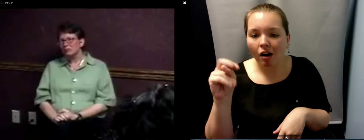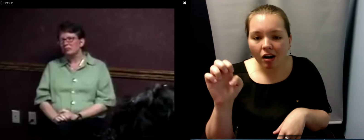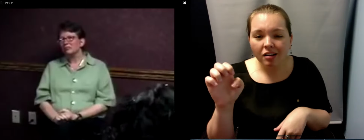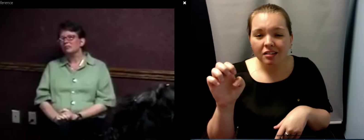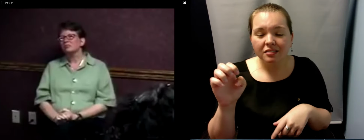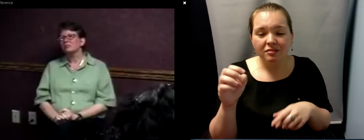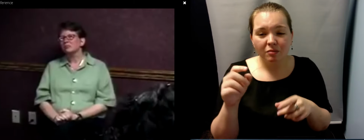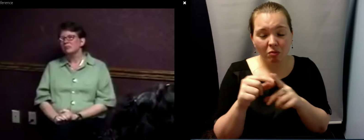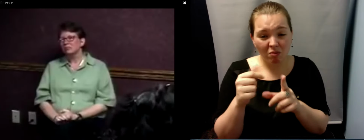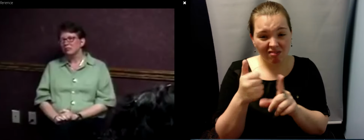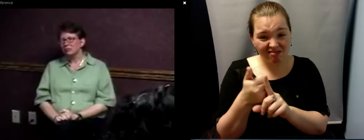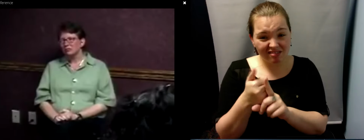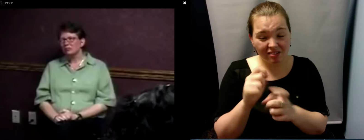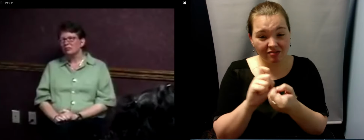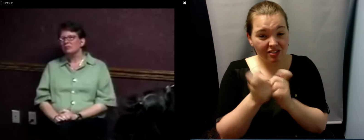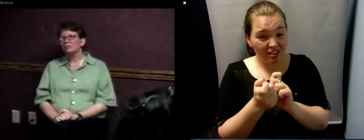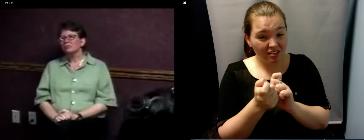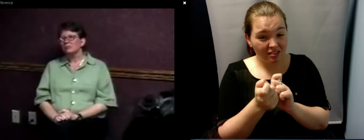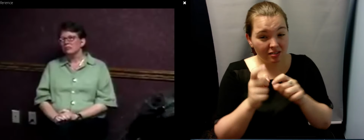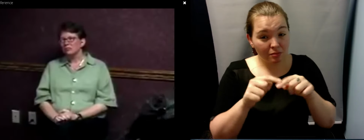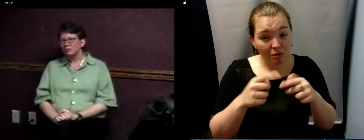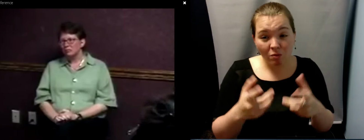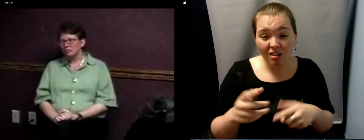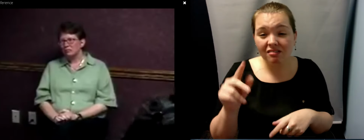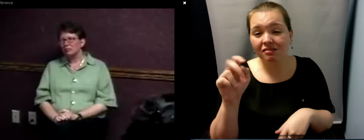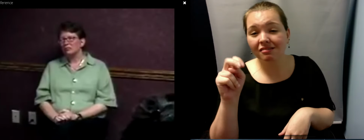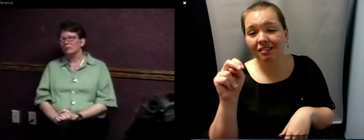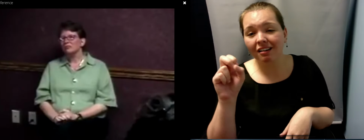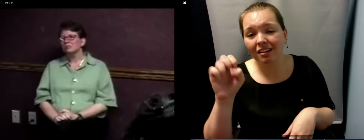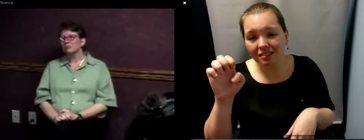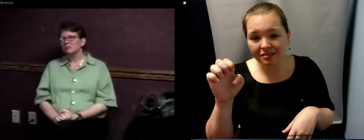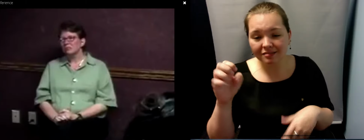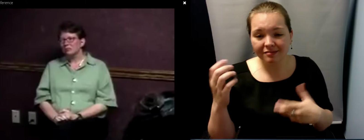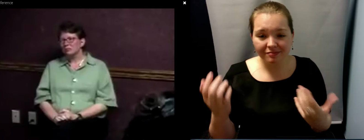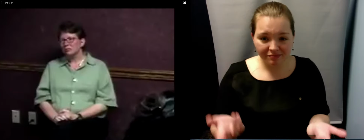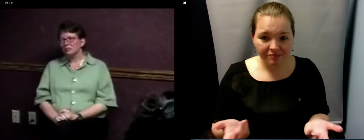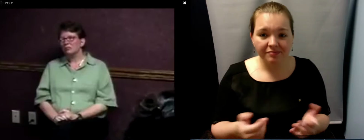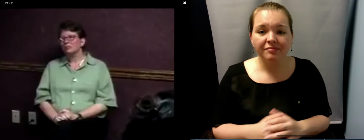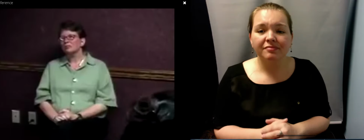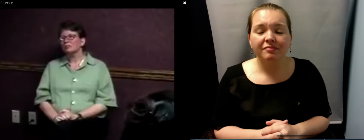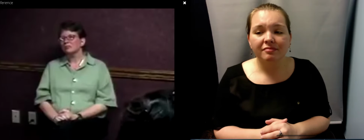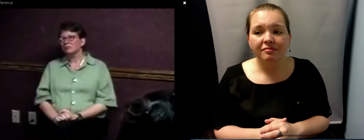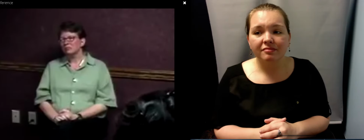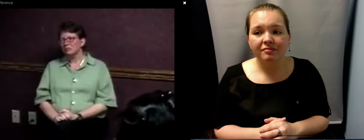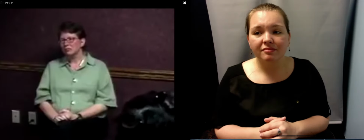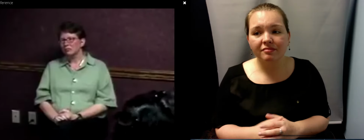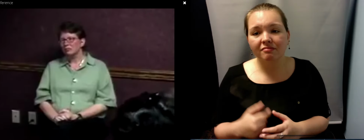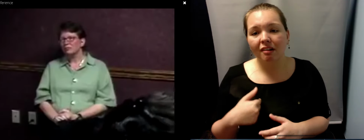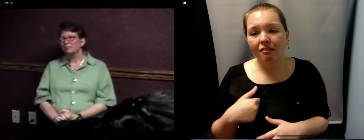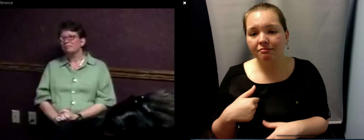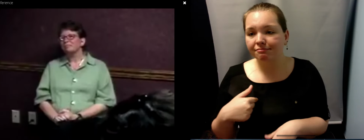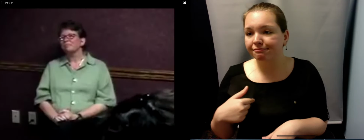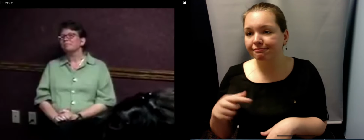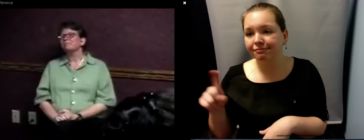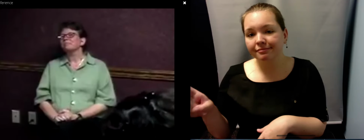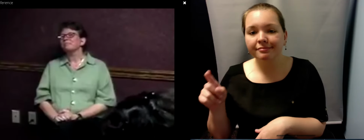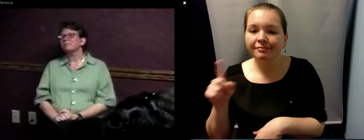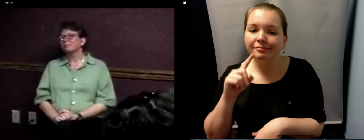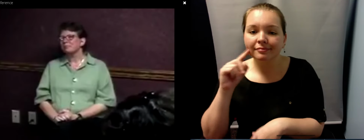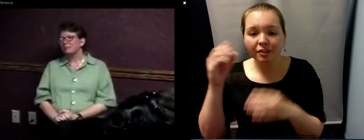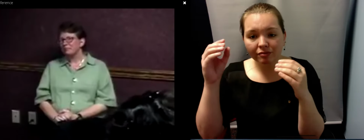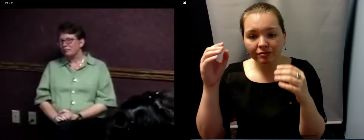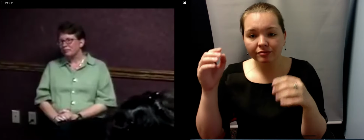the tense. So I'm just going to employ the same strategy. Ask the teacher of the deaf and hard of hearing to talk to me a little bit more about